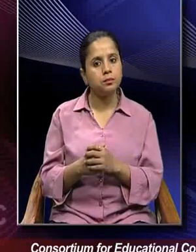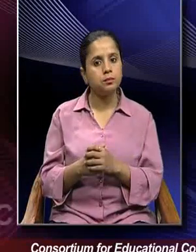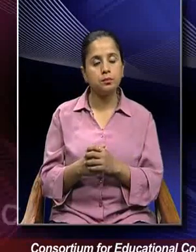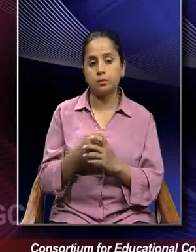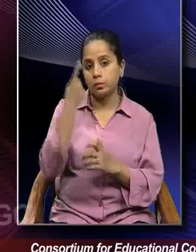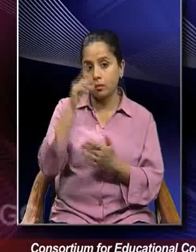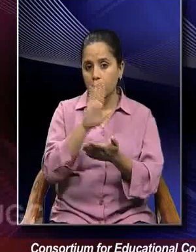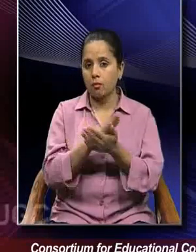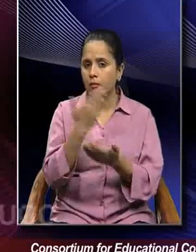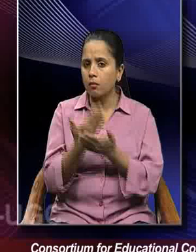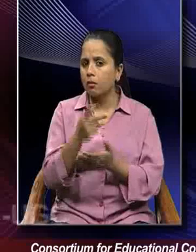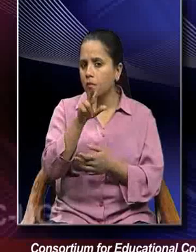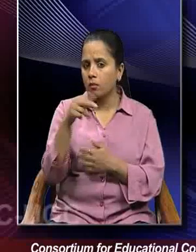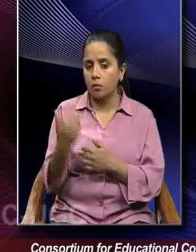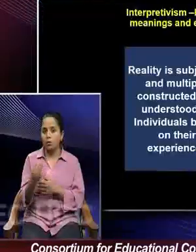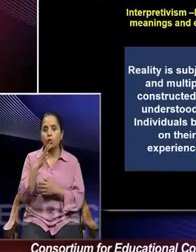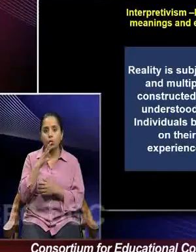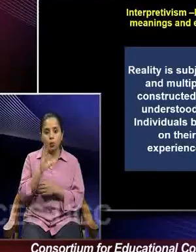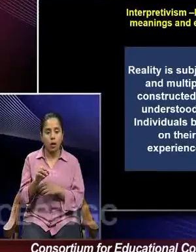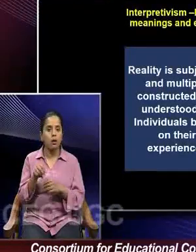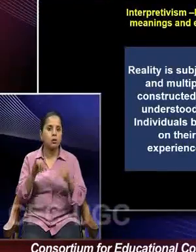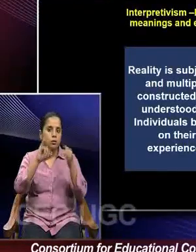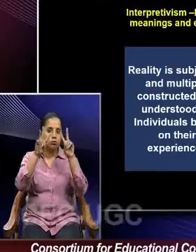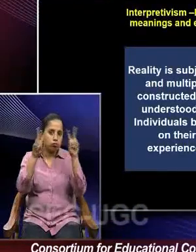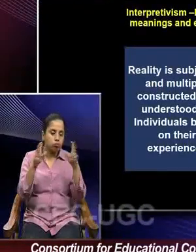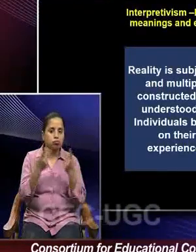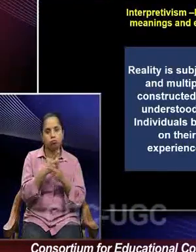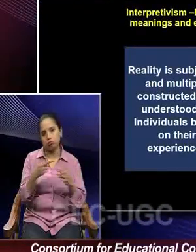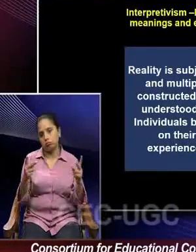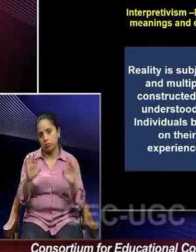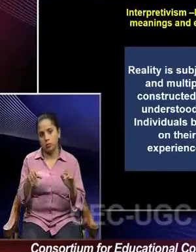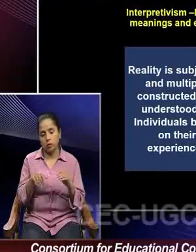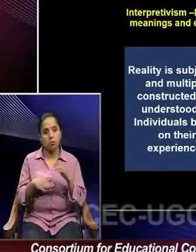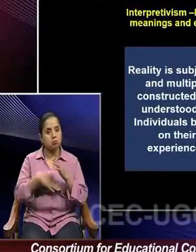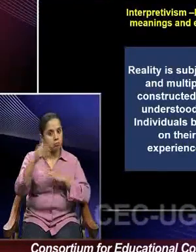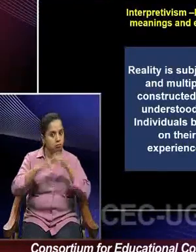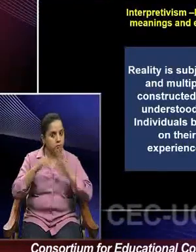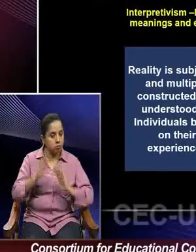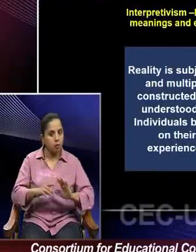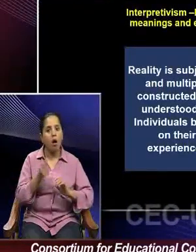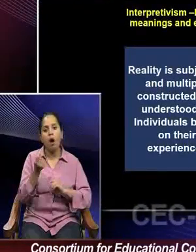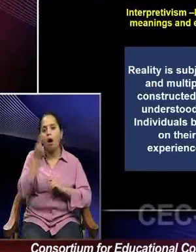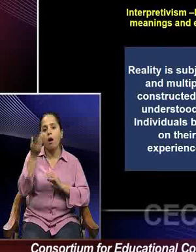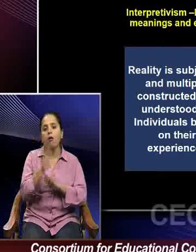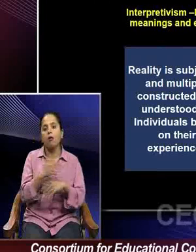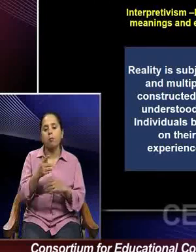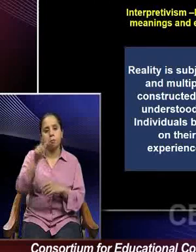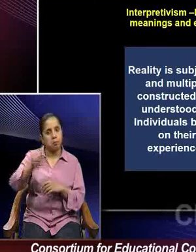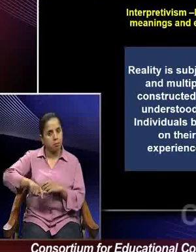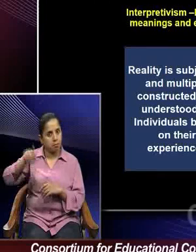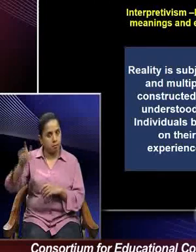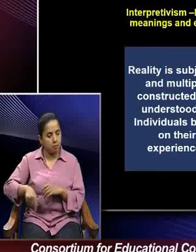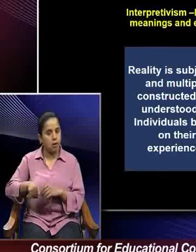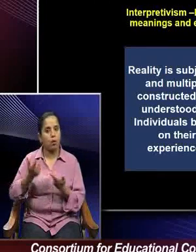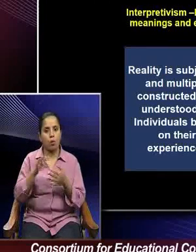For interpretivists, reality is subjective and multiple. It is constructed and understood by individuals based